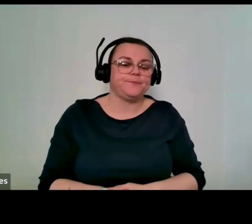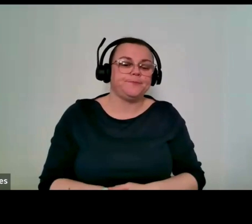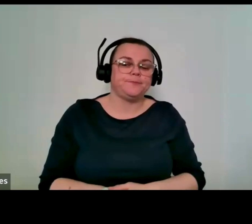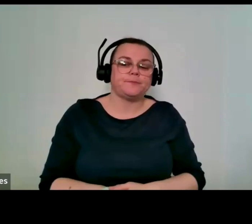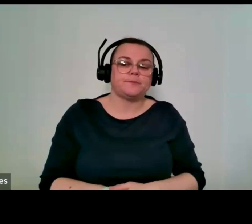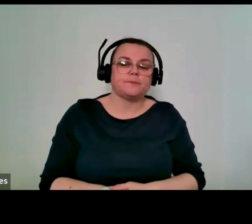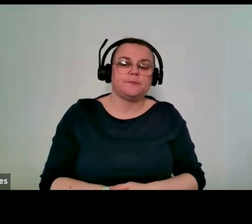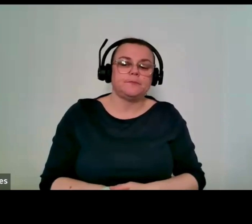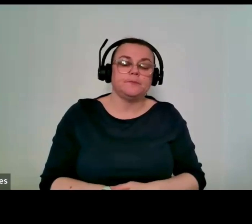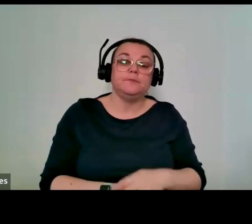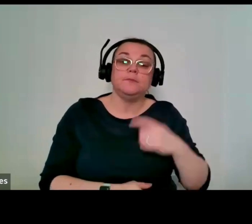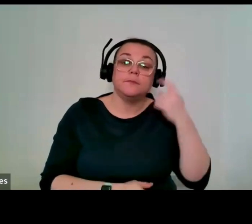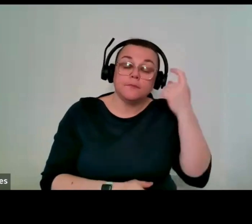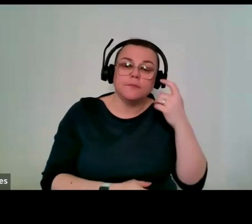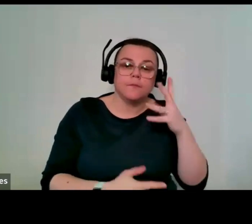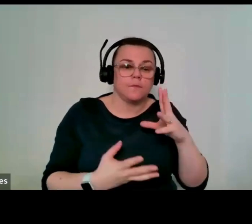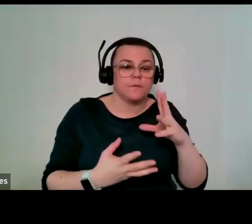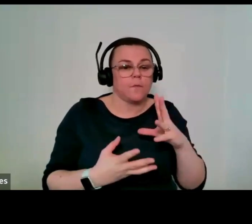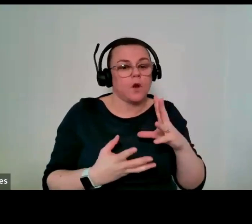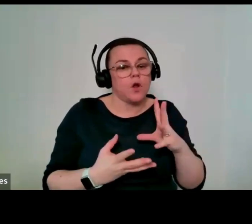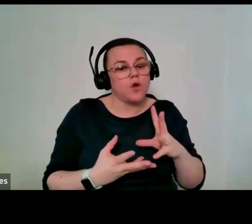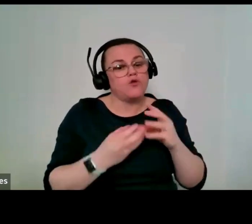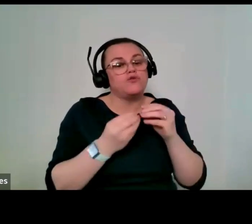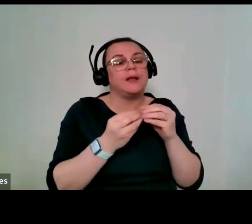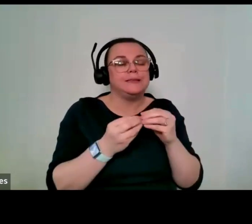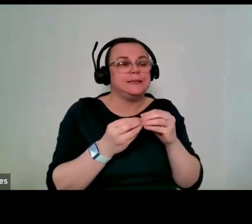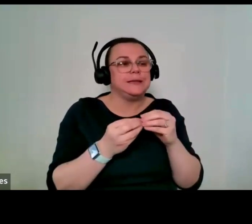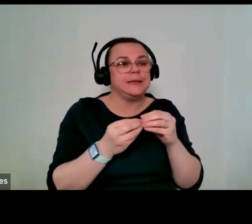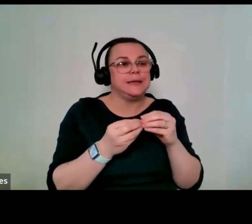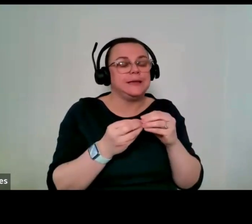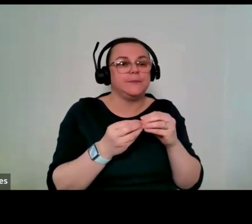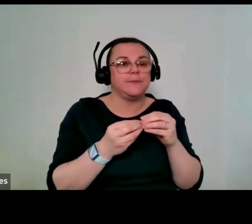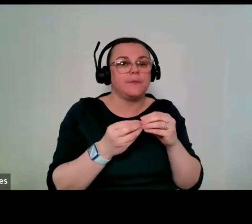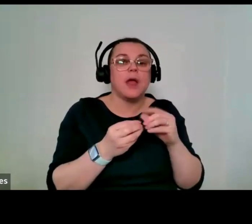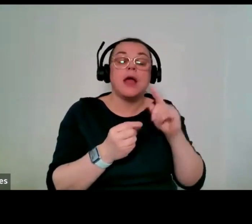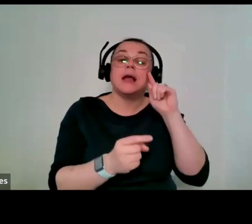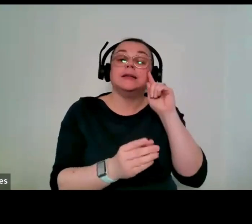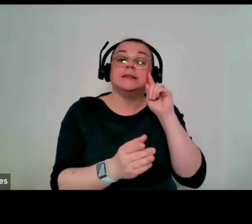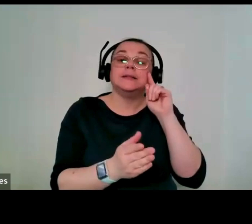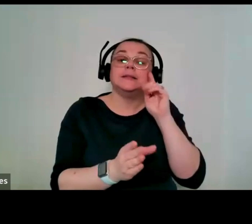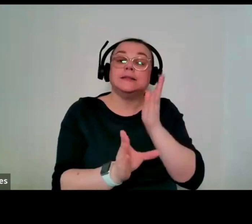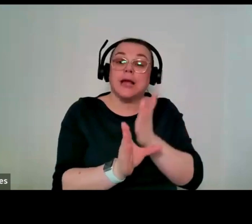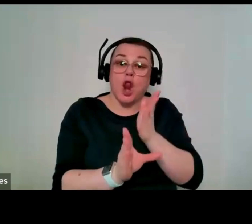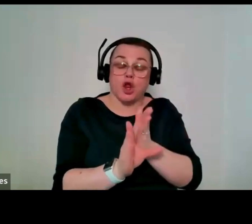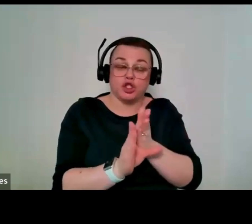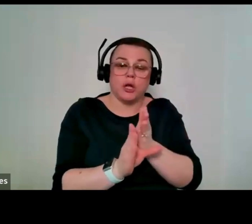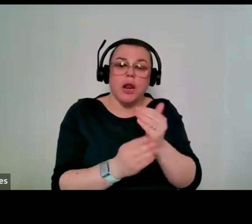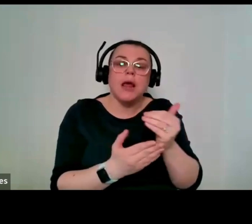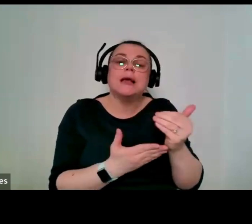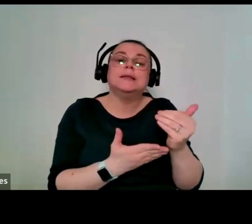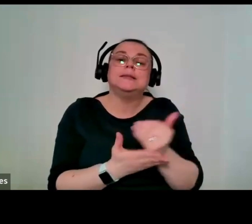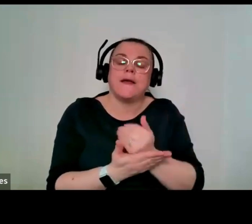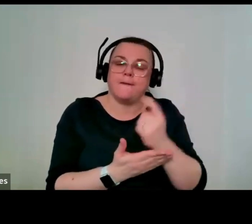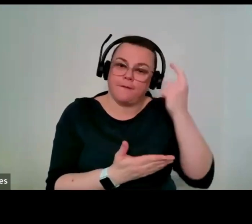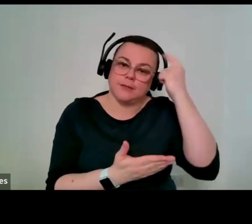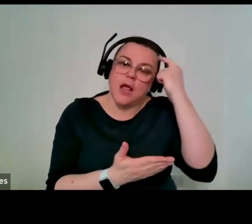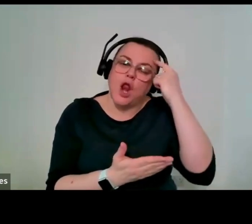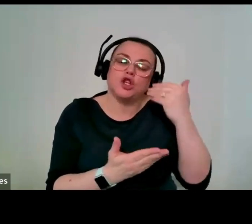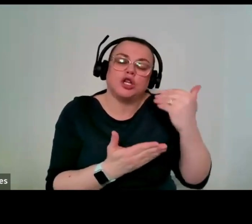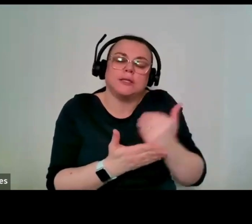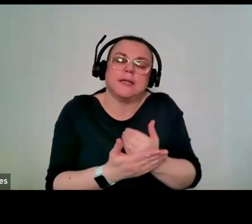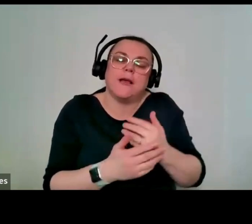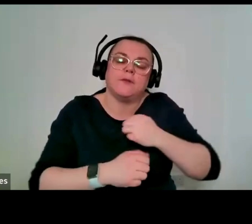Think about creating that really important psychological safe space where your deaf employee can